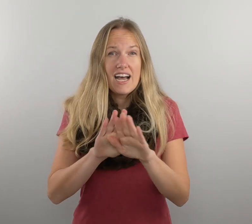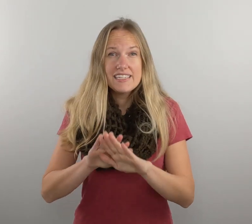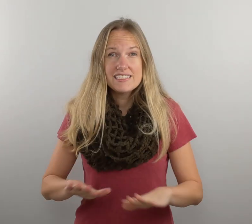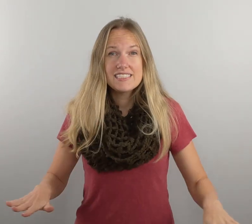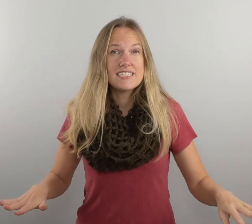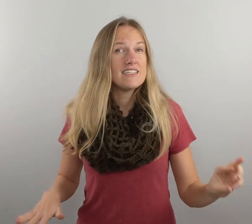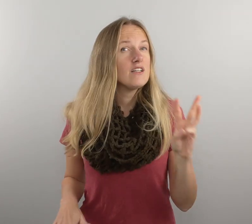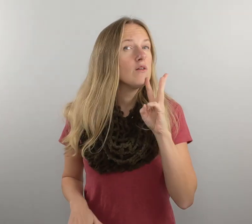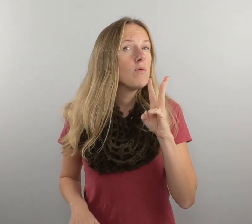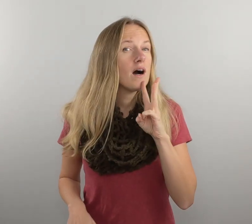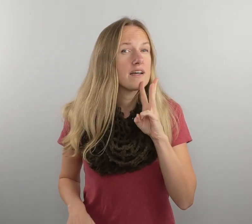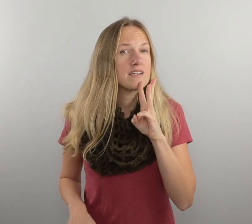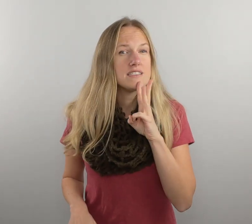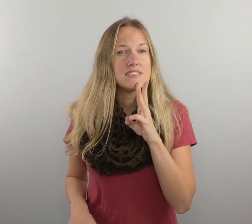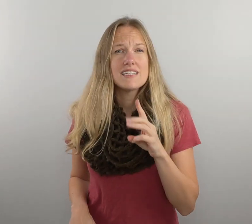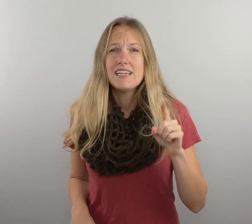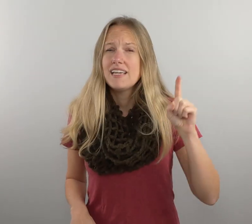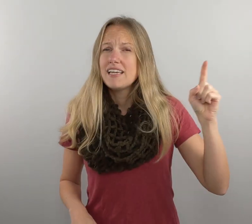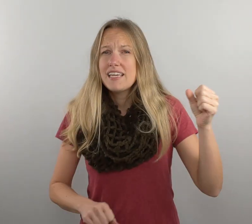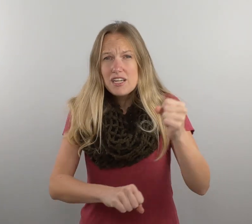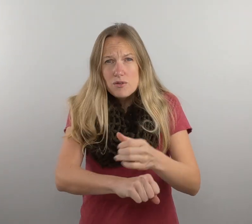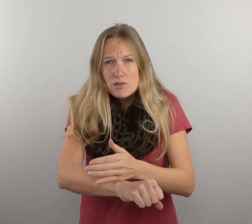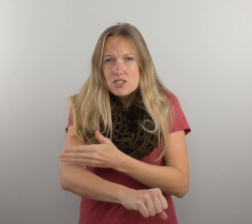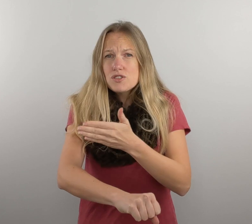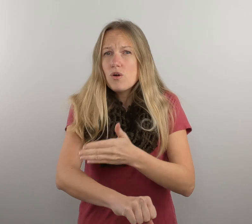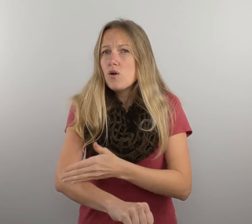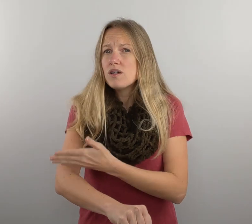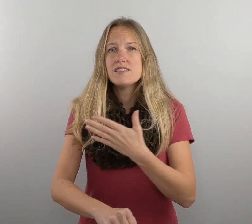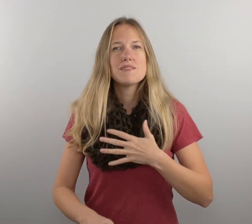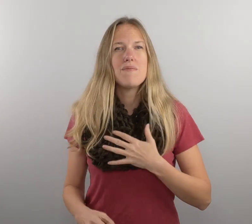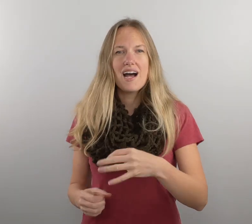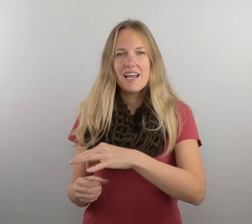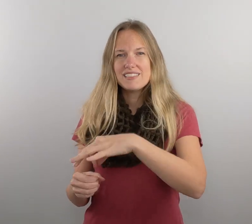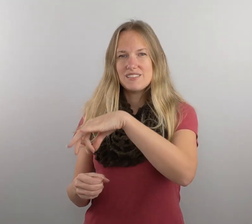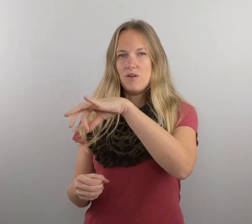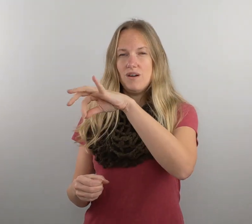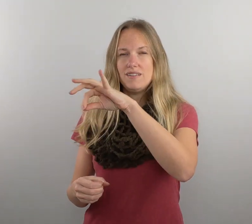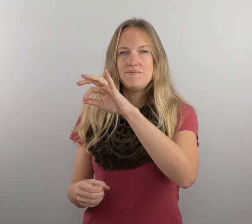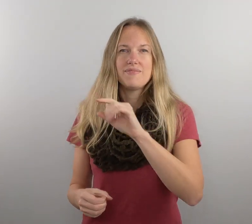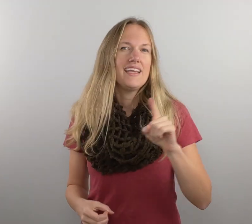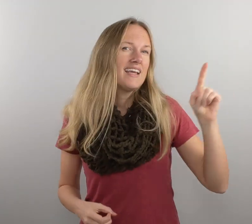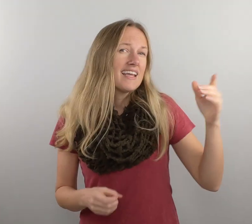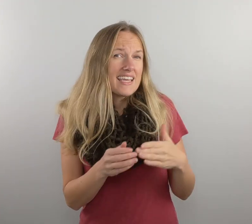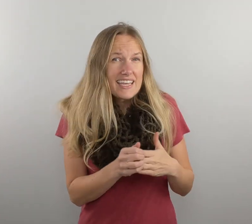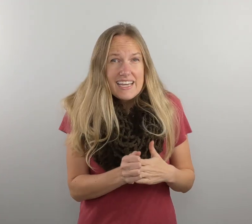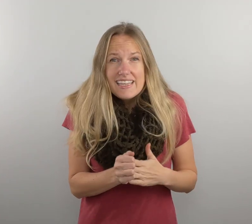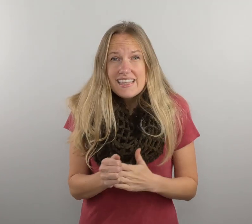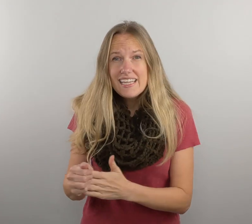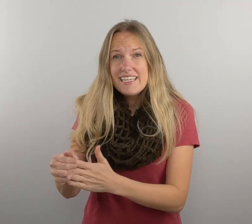beside still waters. He restores my soul. He leads